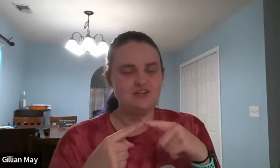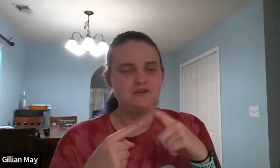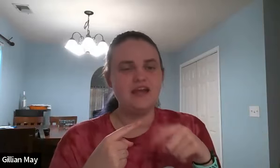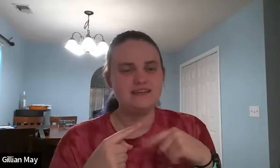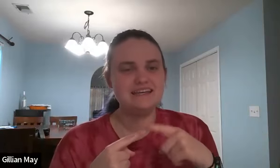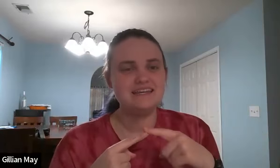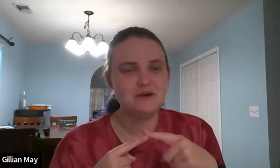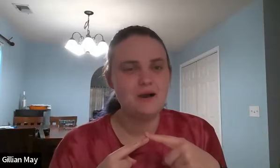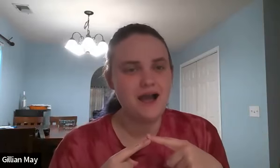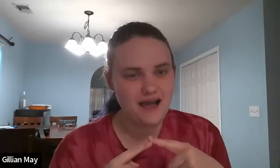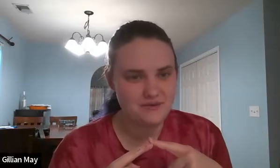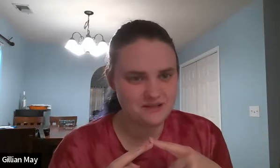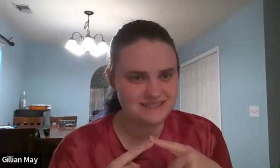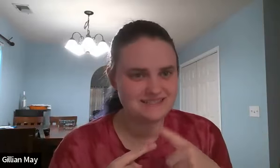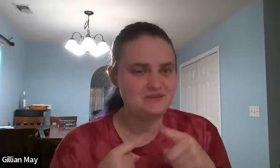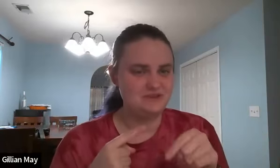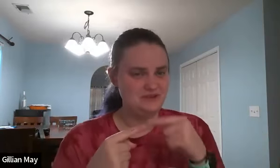Your cat is like, no, I want to sign with you.